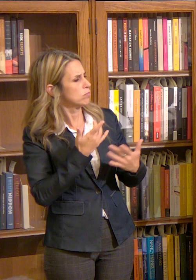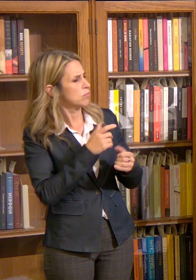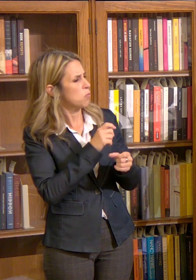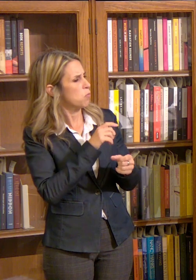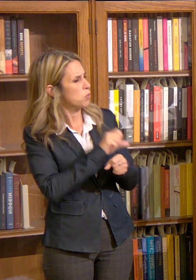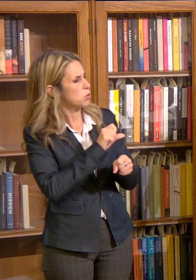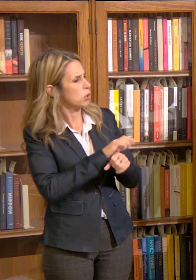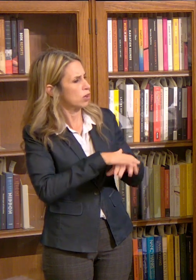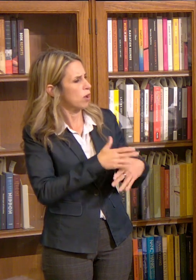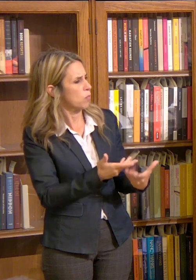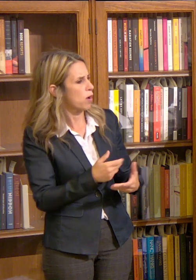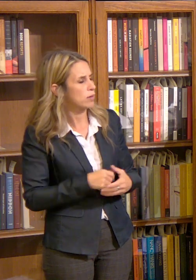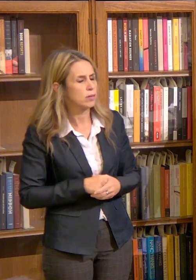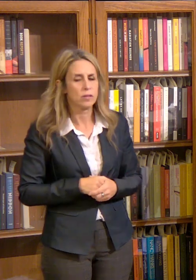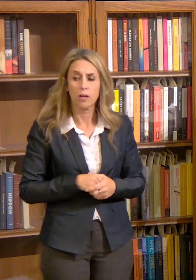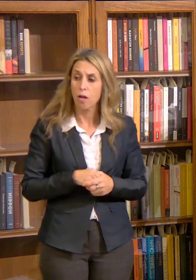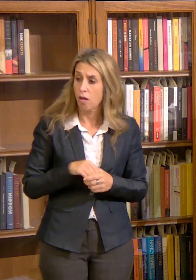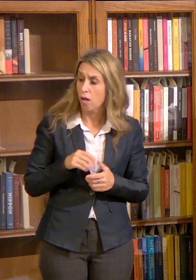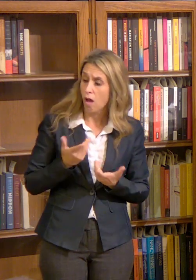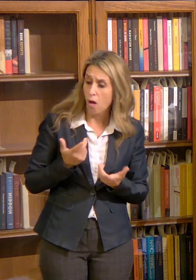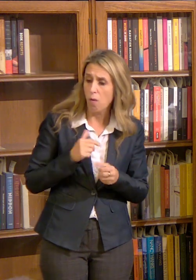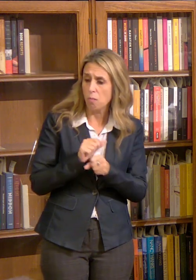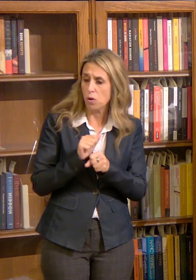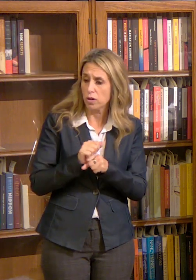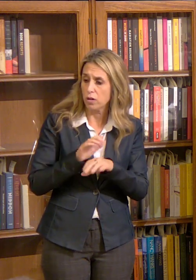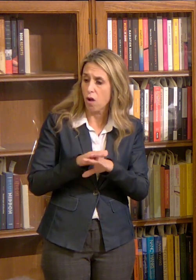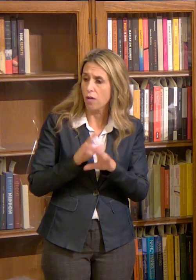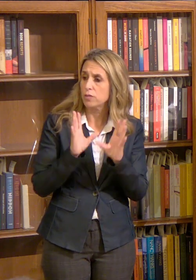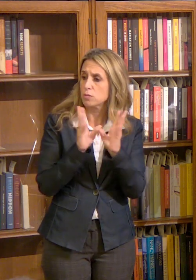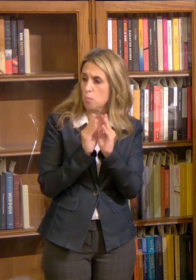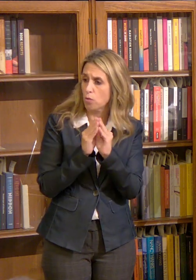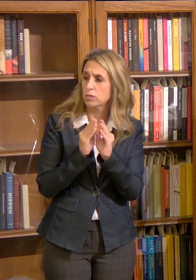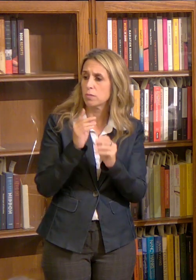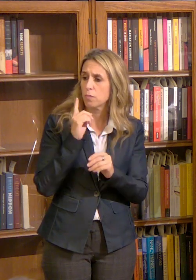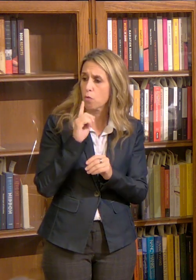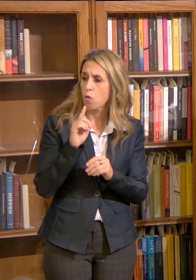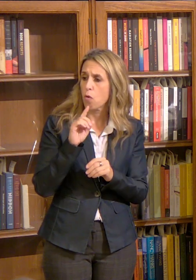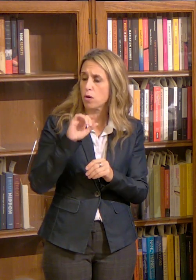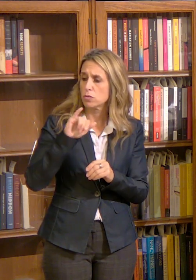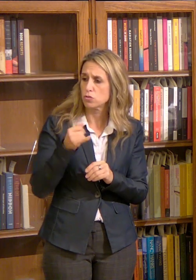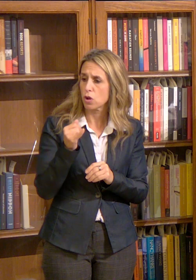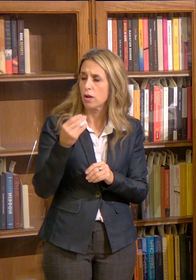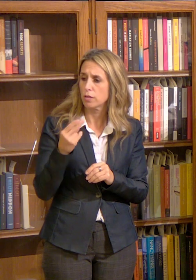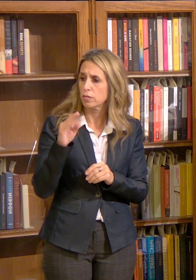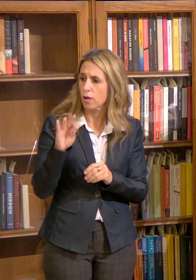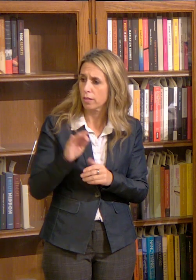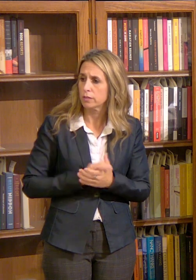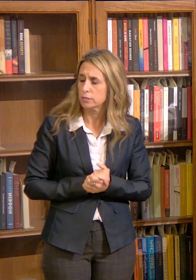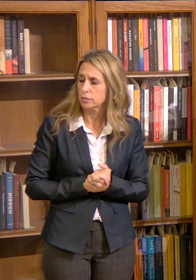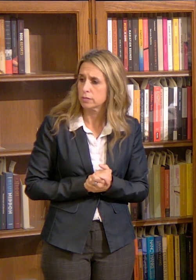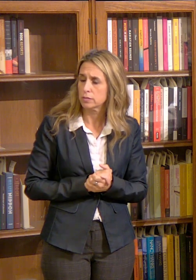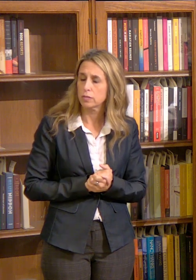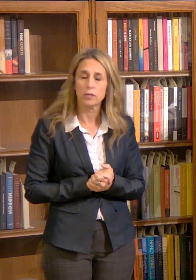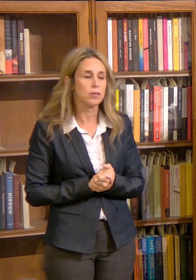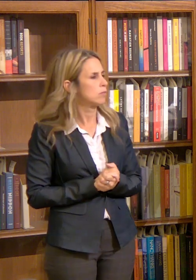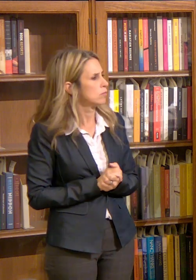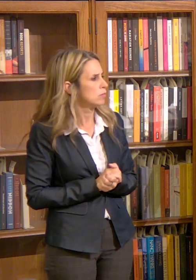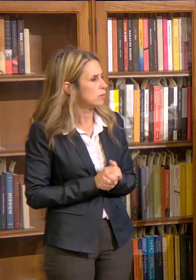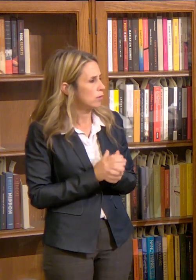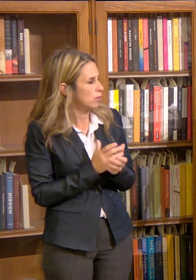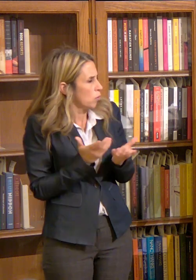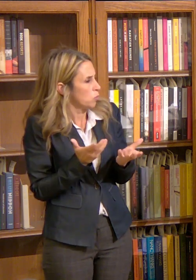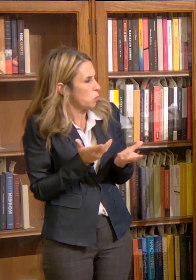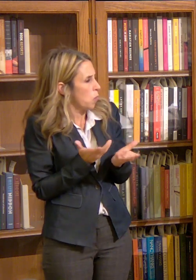on and I would say to them well I'm I'm working on this Symposium for John O Franklin and they said so what is